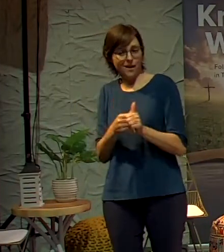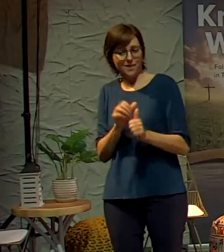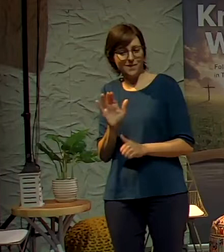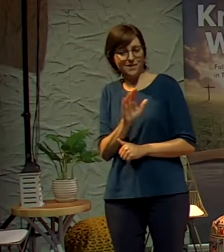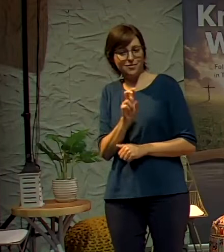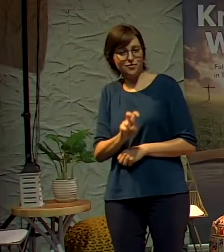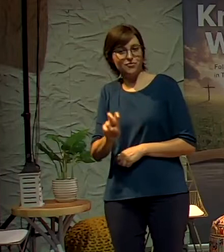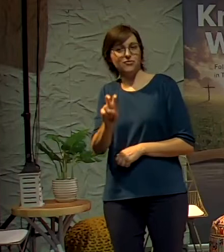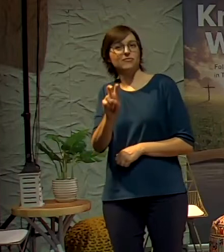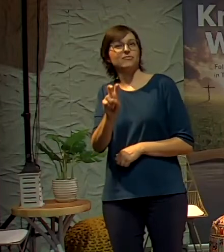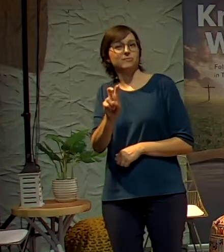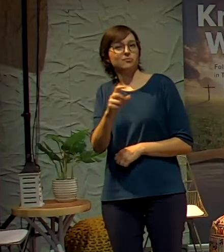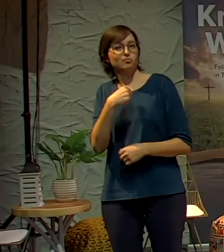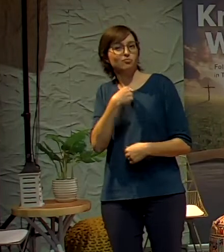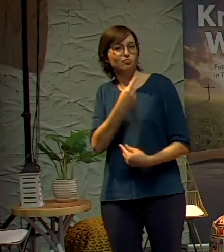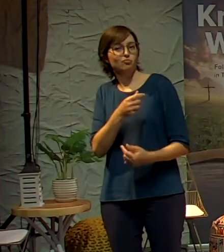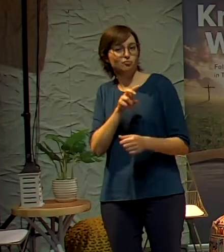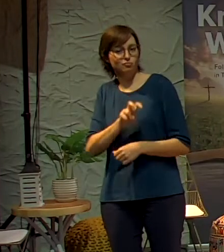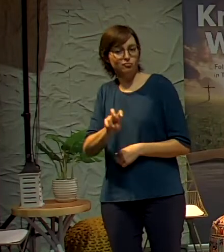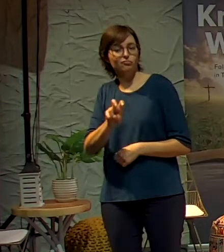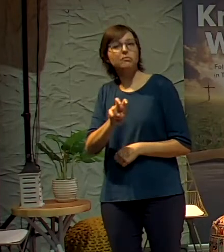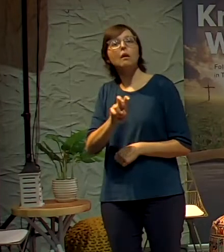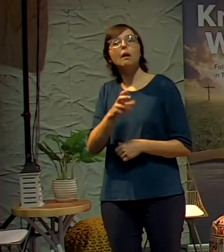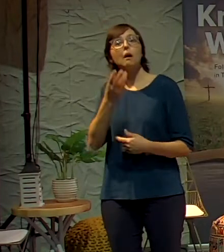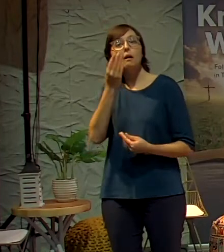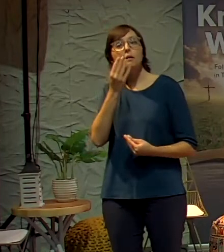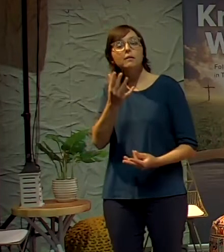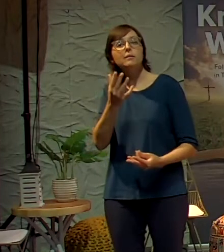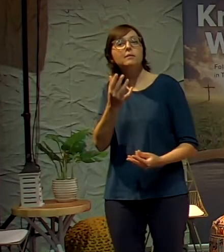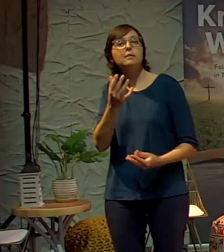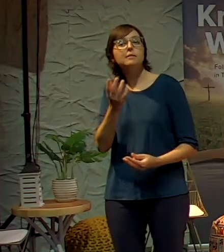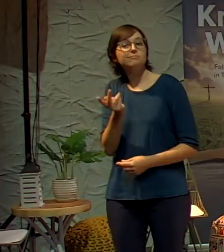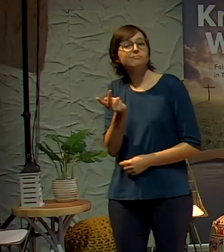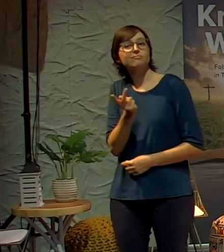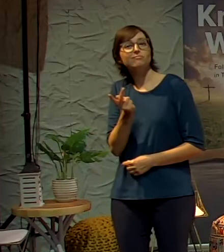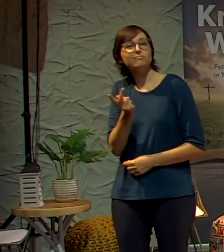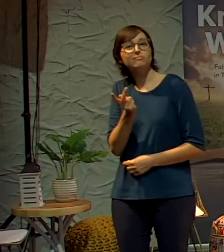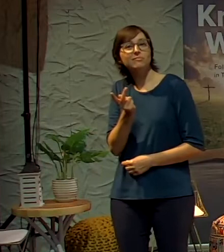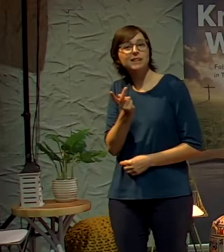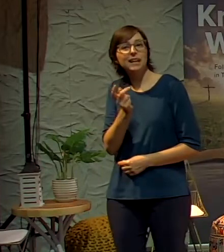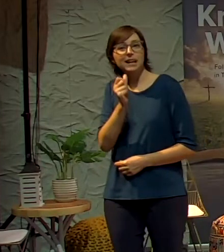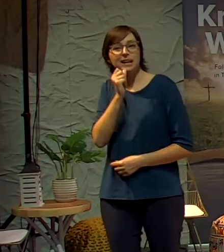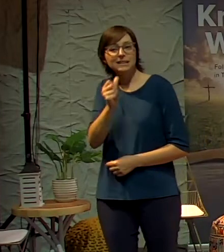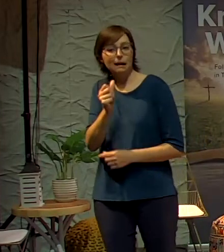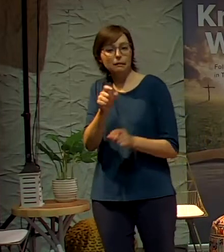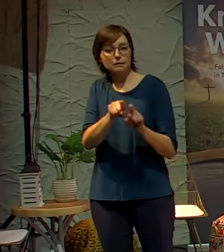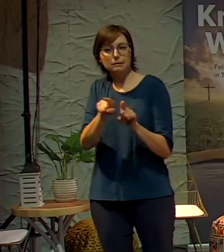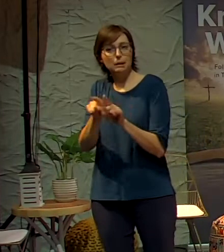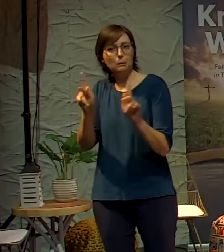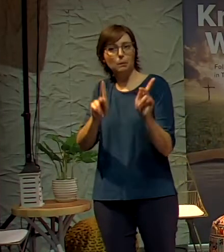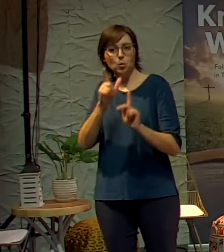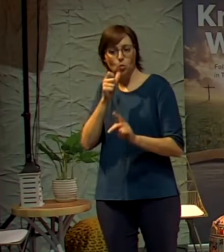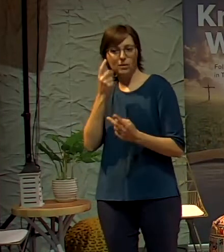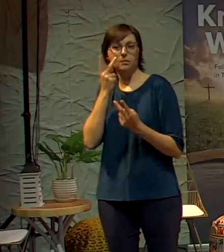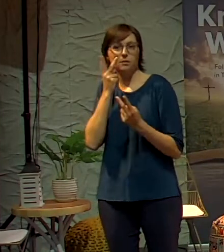journey. And I can tell you something. They wouldn't have been Naya and Eunice, the ones that we saw and